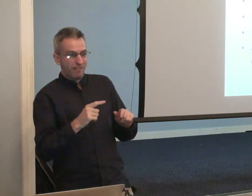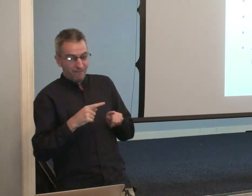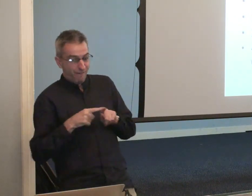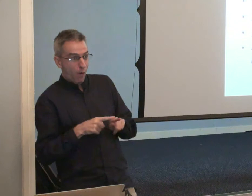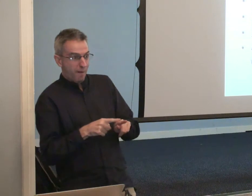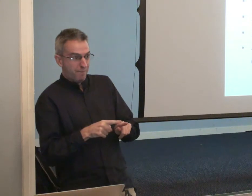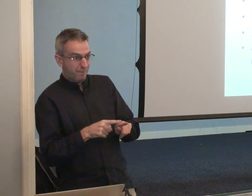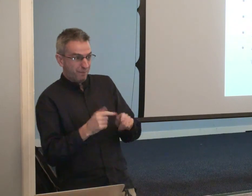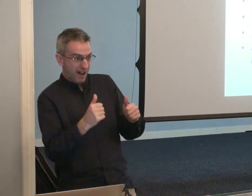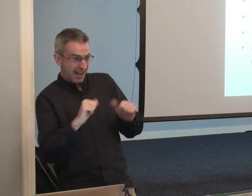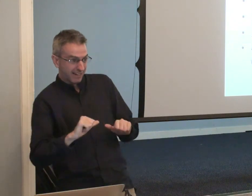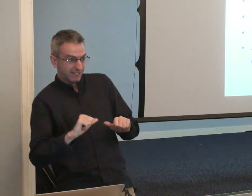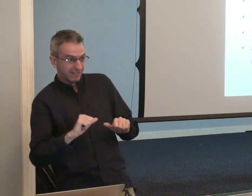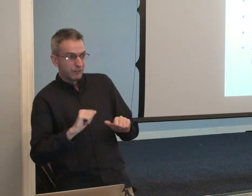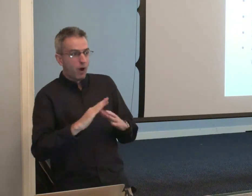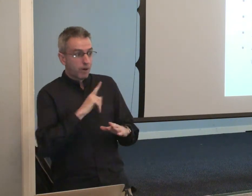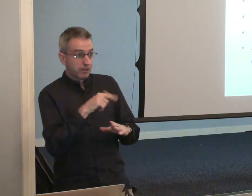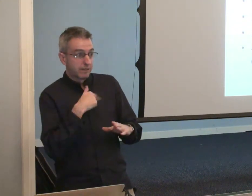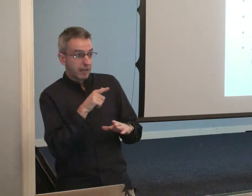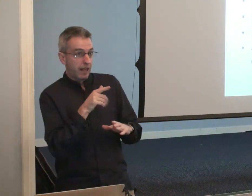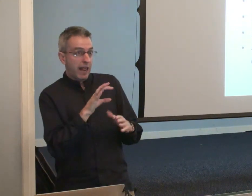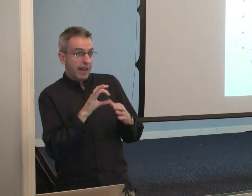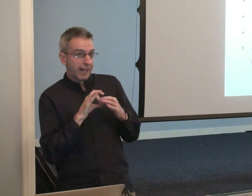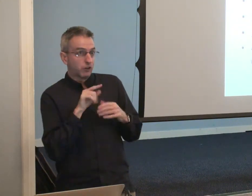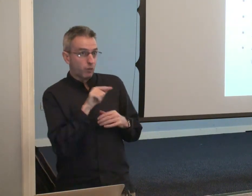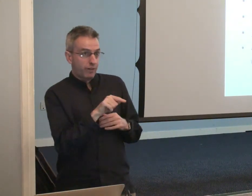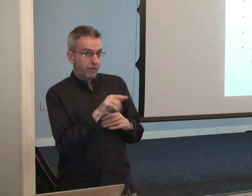part of the presentation tonight, so I will follow up with that.